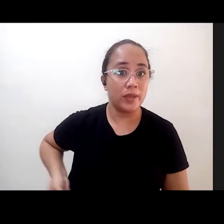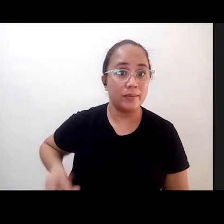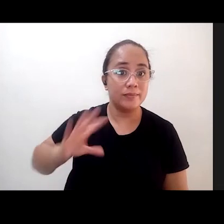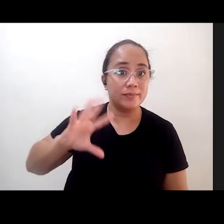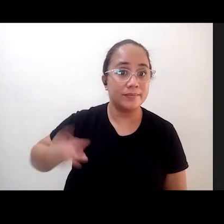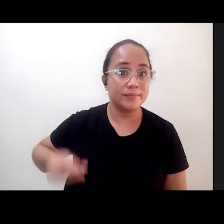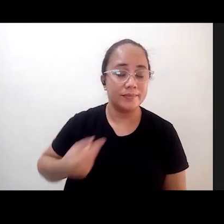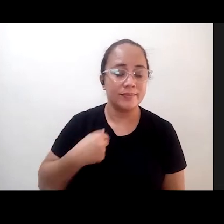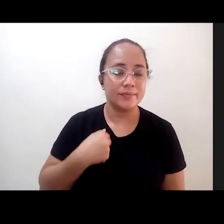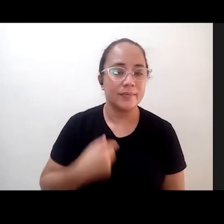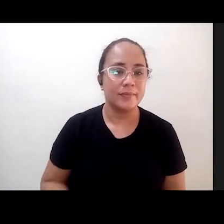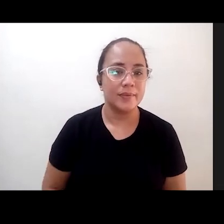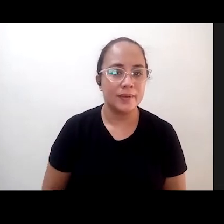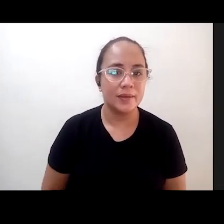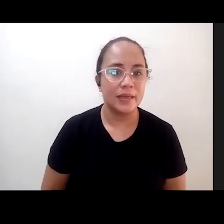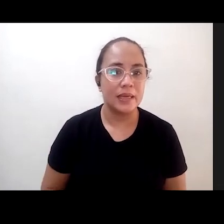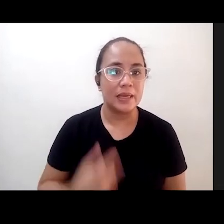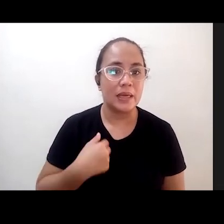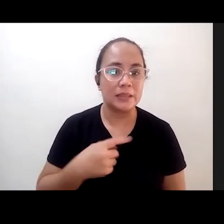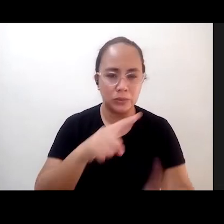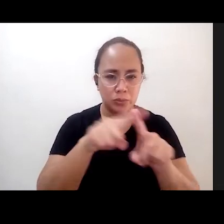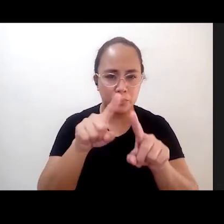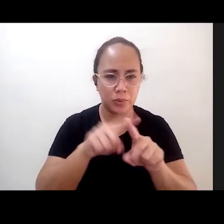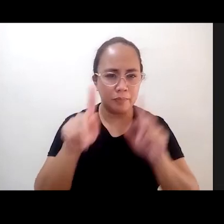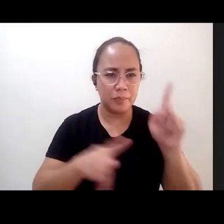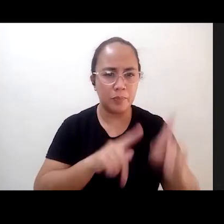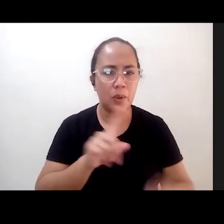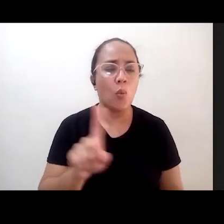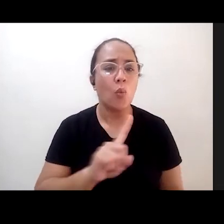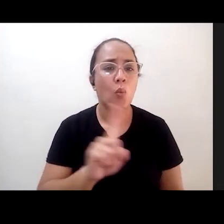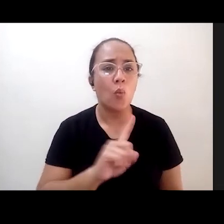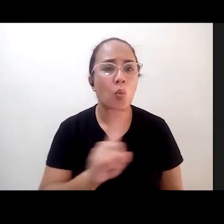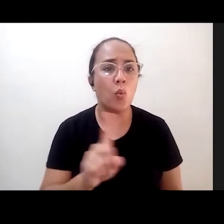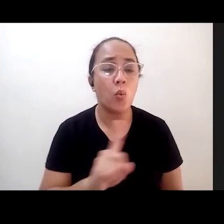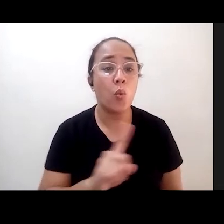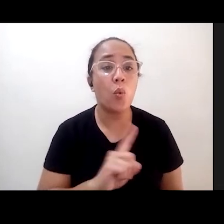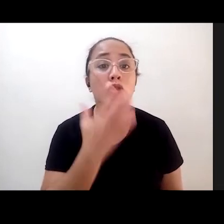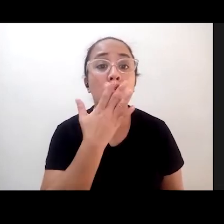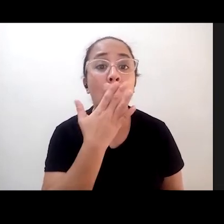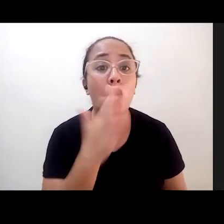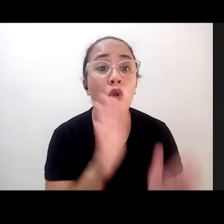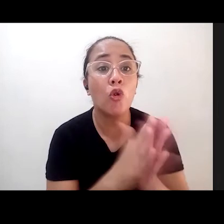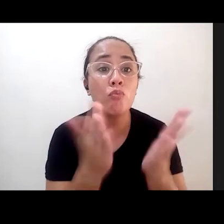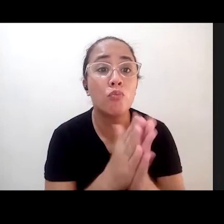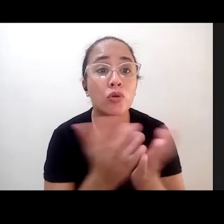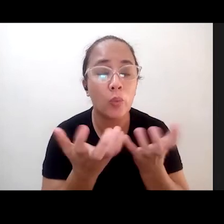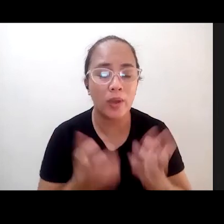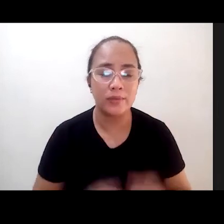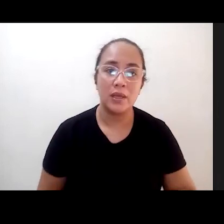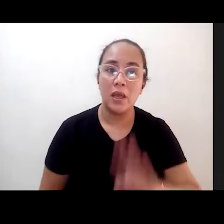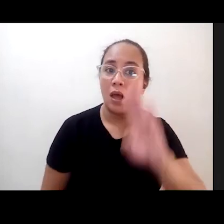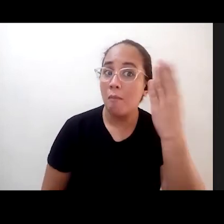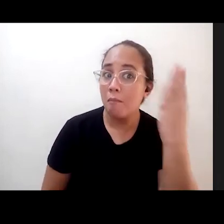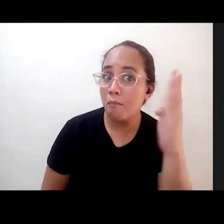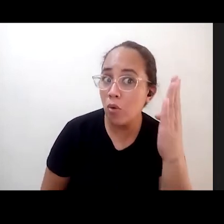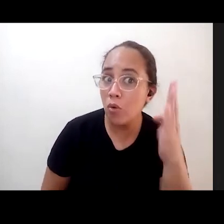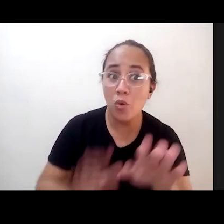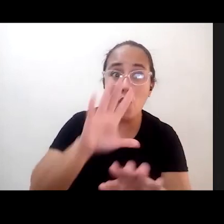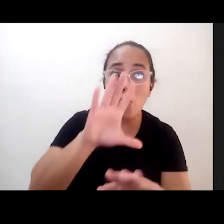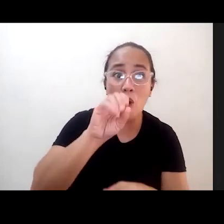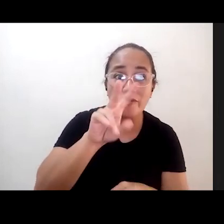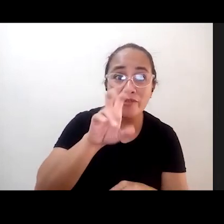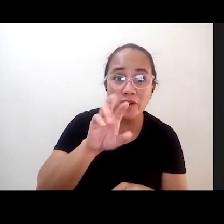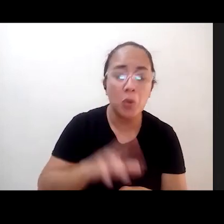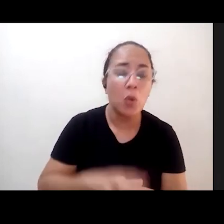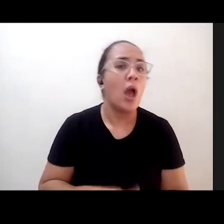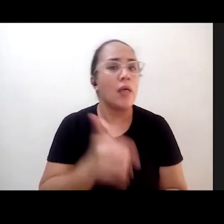I asked the different people what color they wanted their books to be. So blue cover, or green